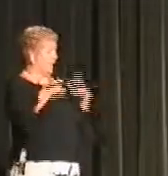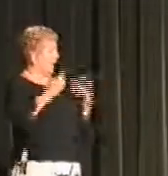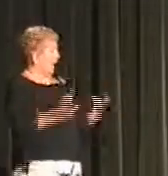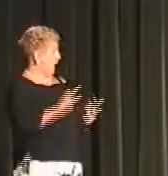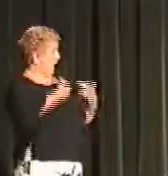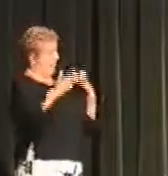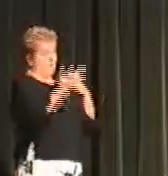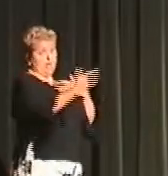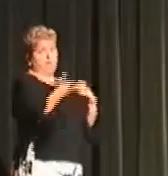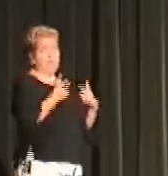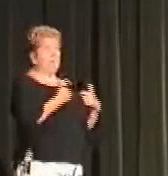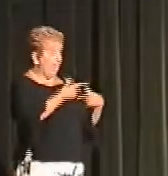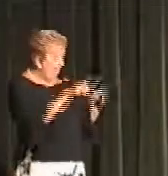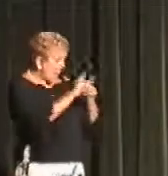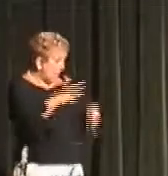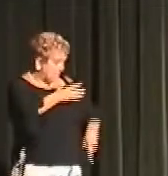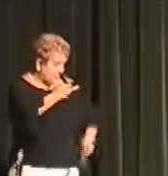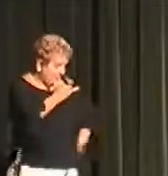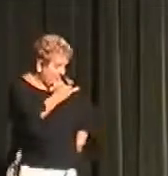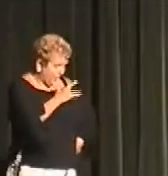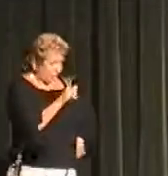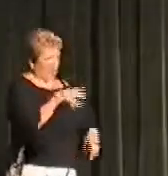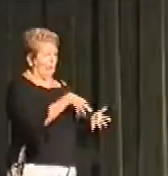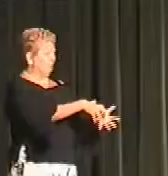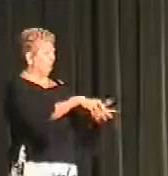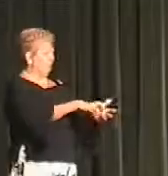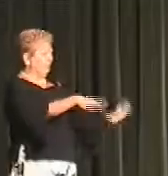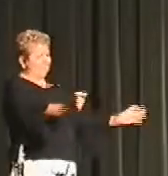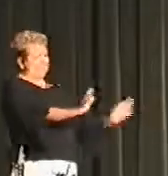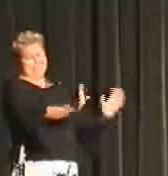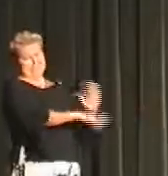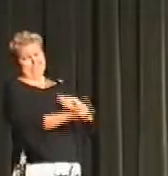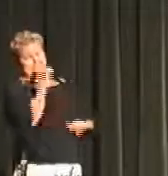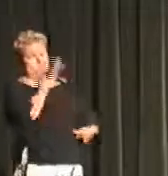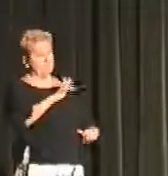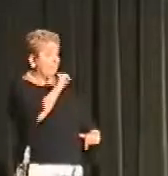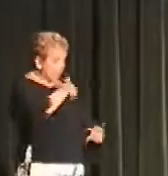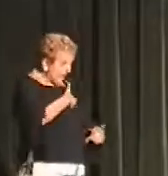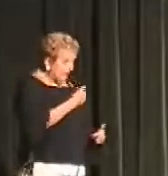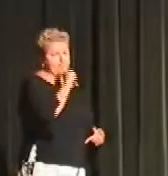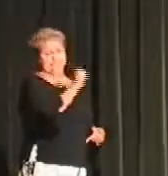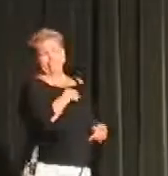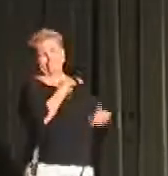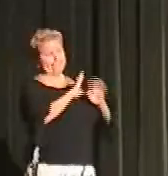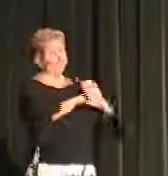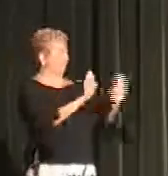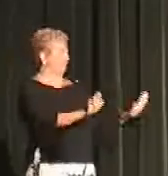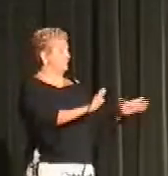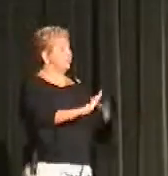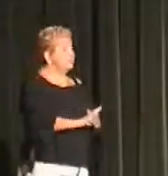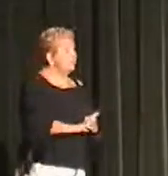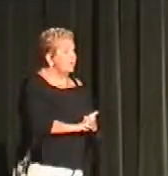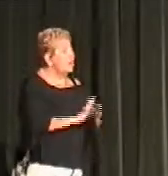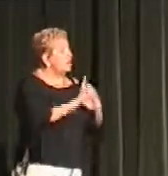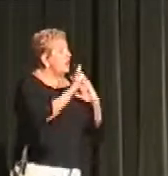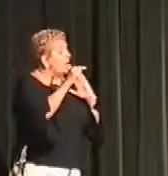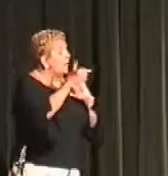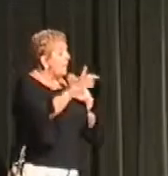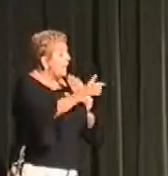anything like my mother, who we all knew was very alcoholic, and so I really was just not alcoholic. And I later learned that non-alcoholics don't